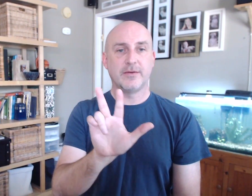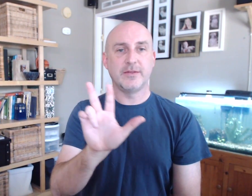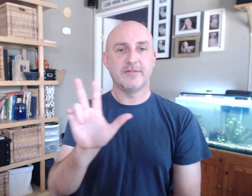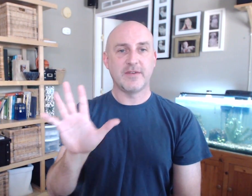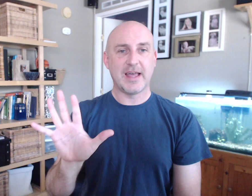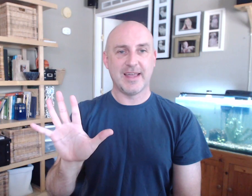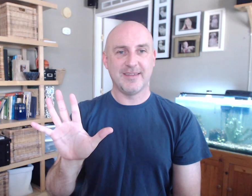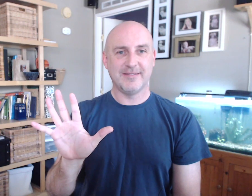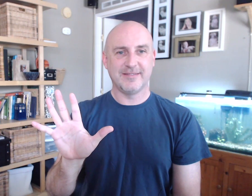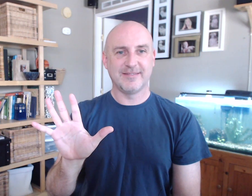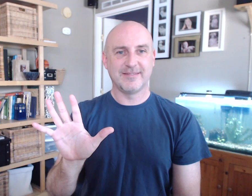35,